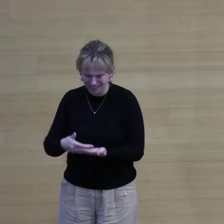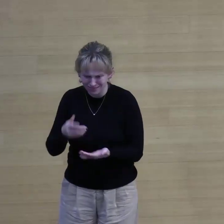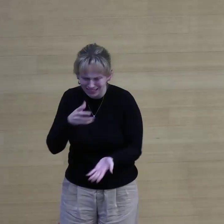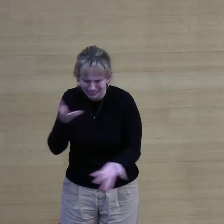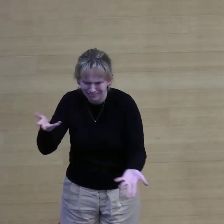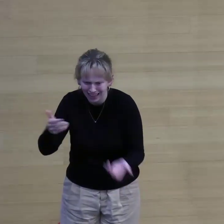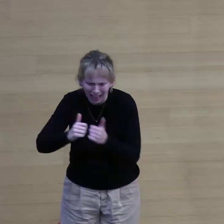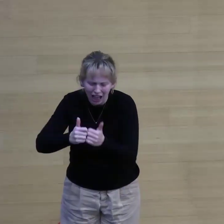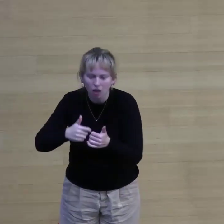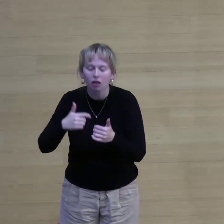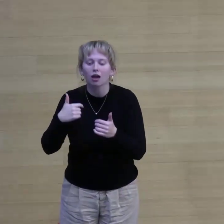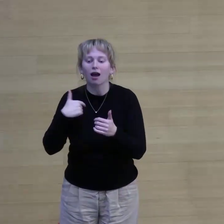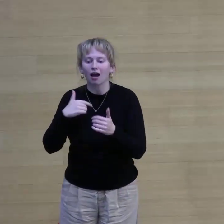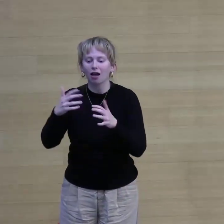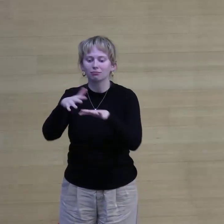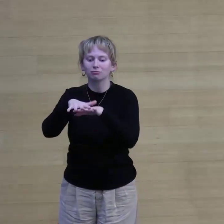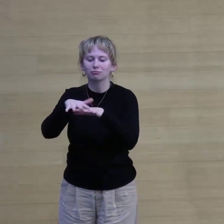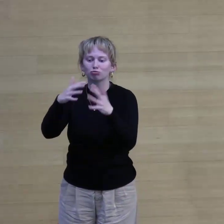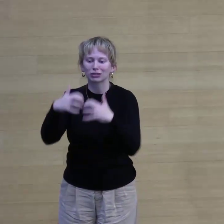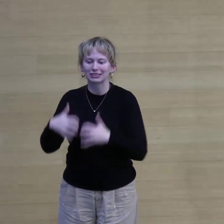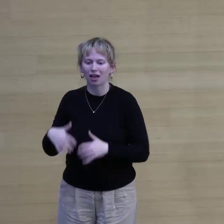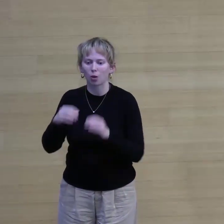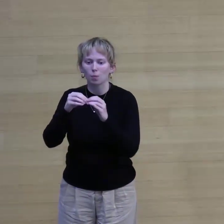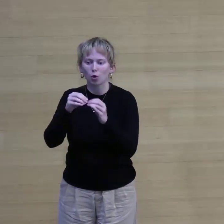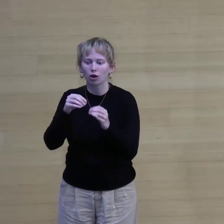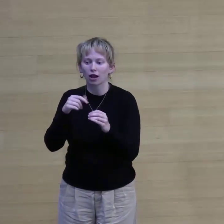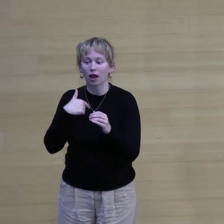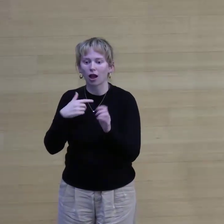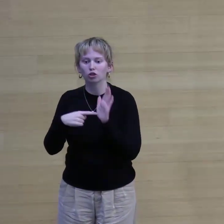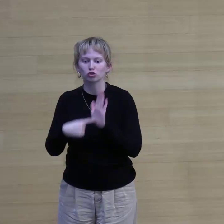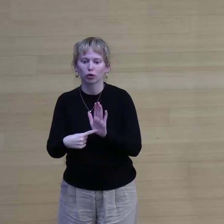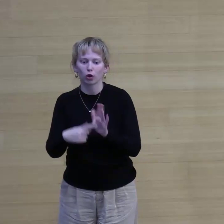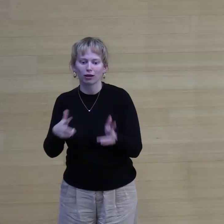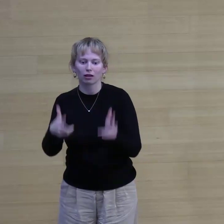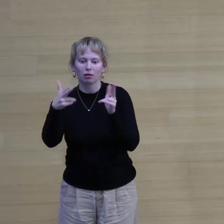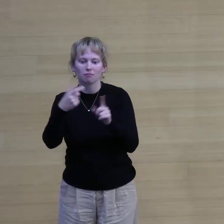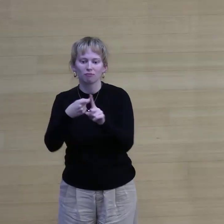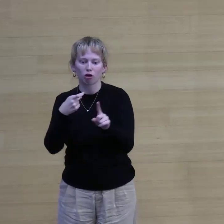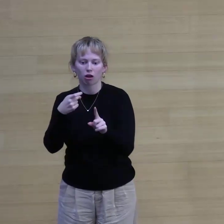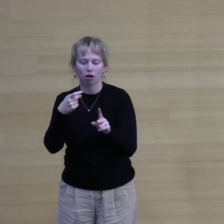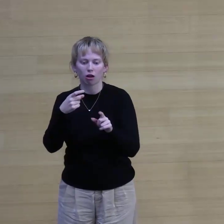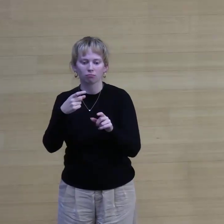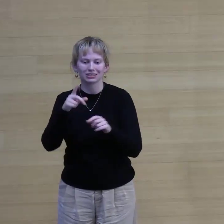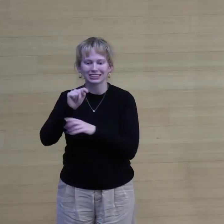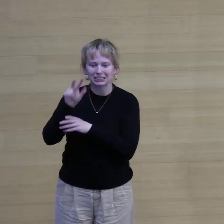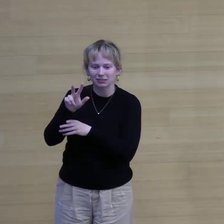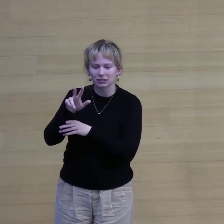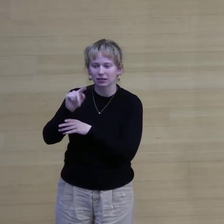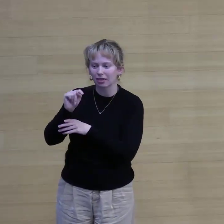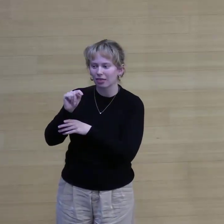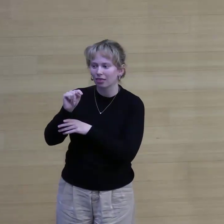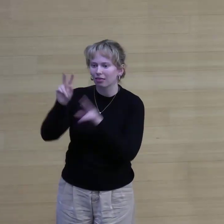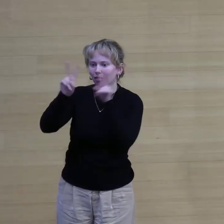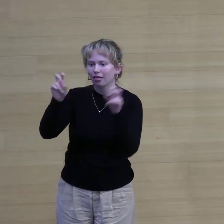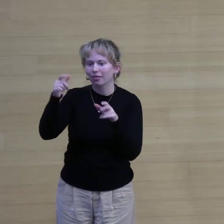we break it down a little bit more. And I like to show a clip from the show This Is Us, where there's a blind infant on the show.